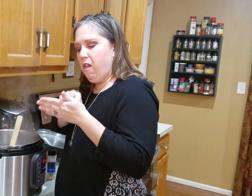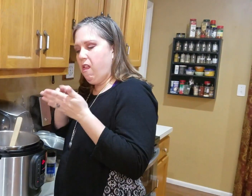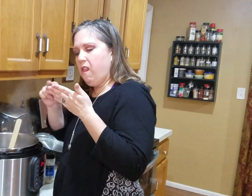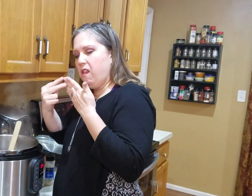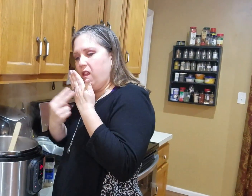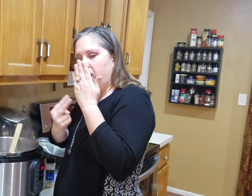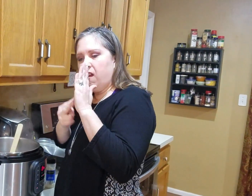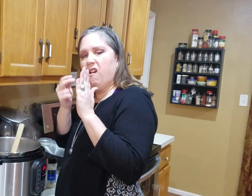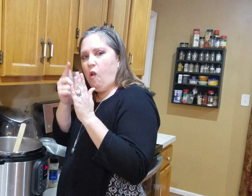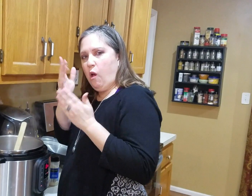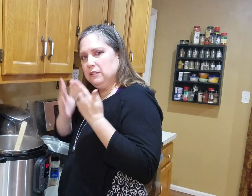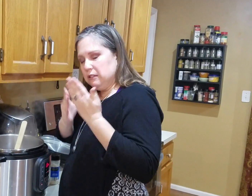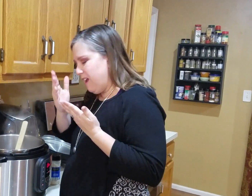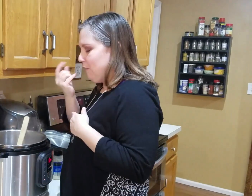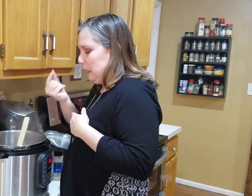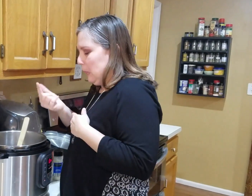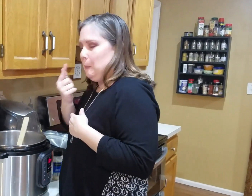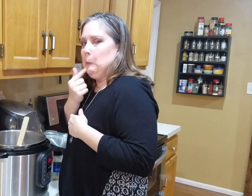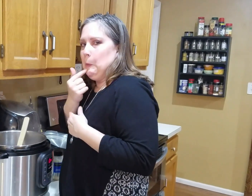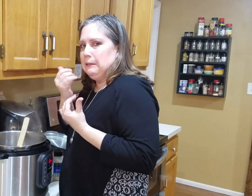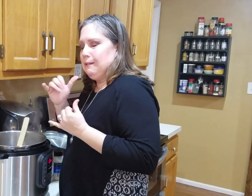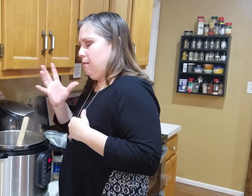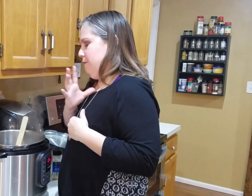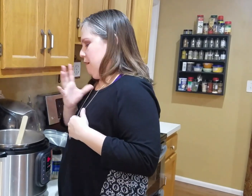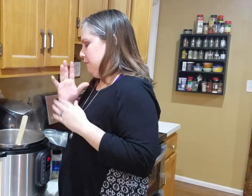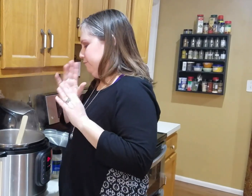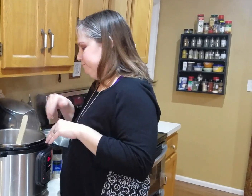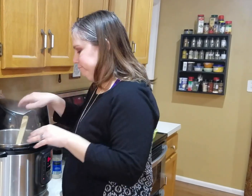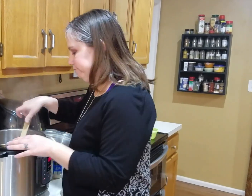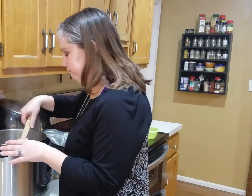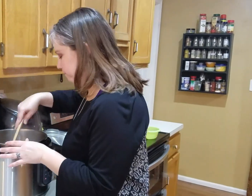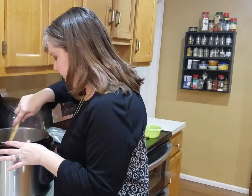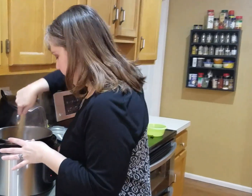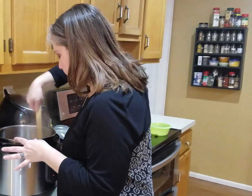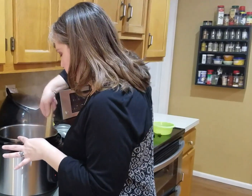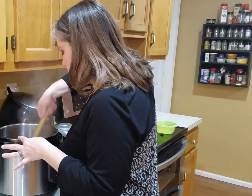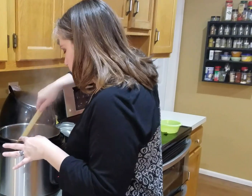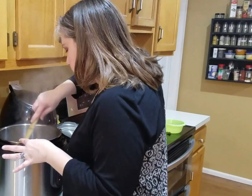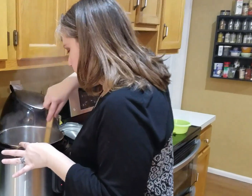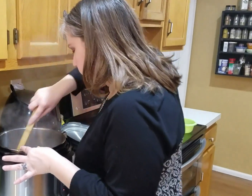We really do want it brown on all sides. If there's a little bit of red still, it's fine.